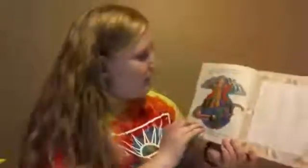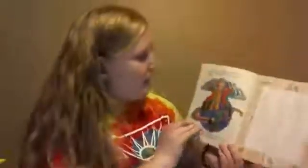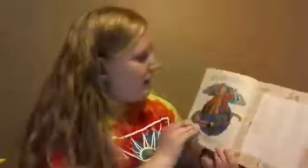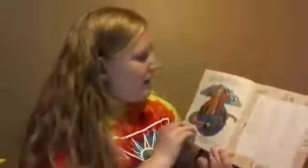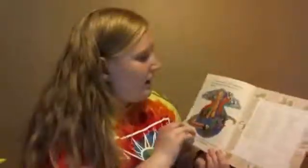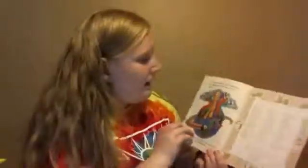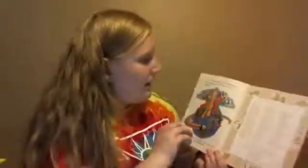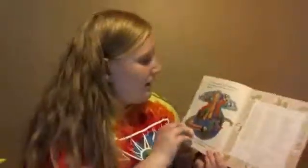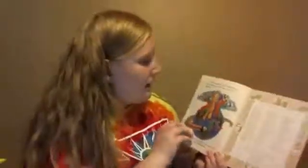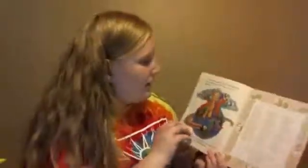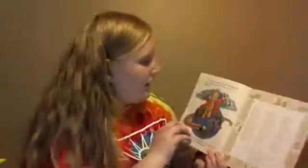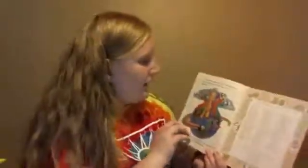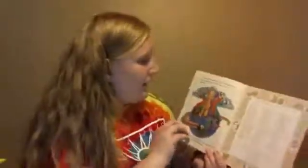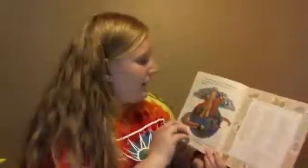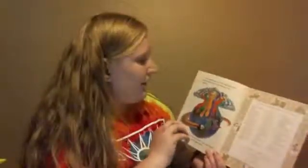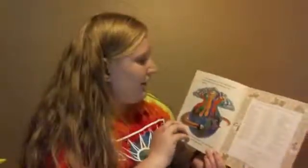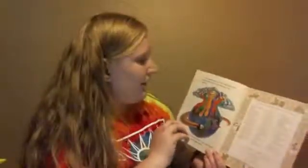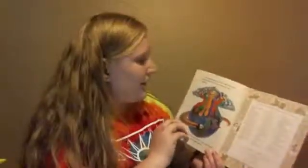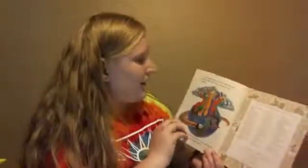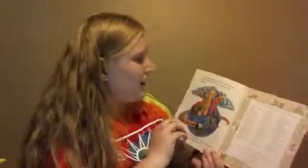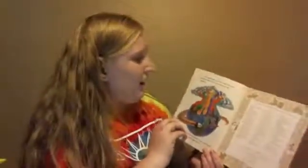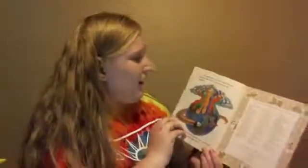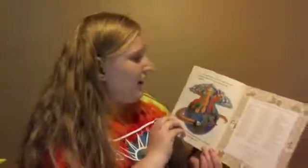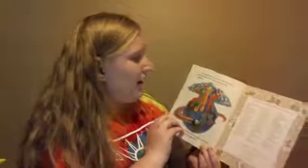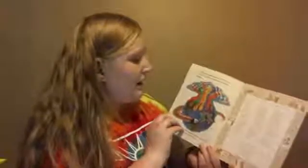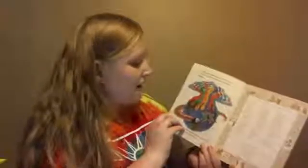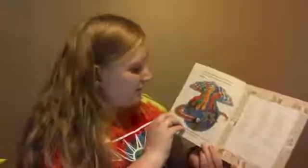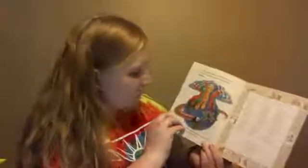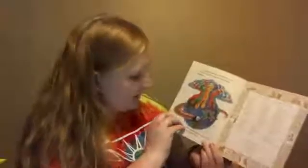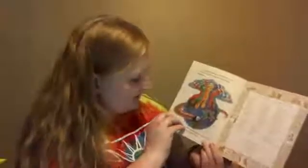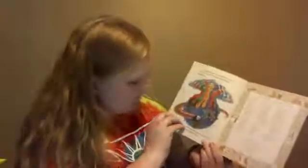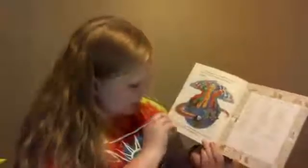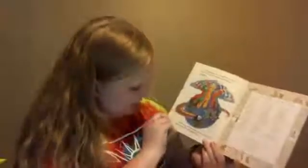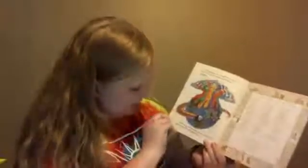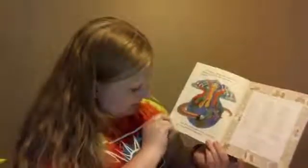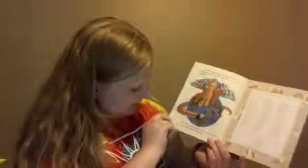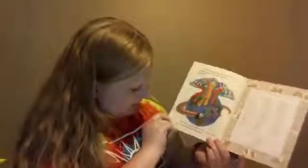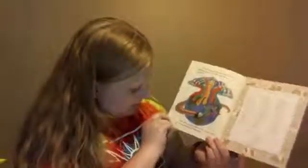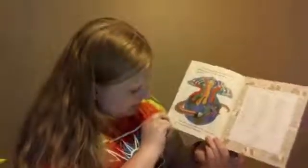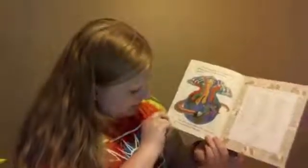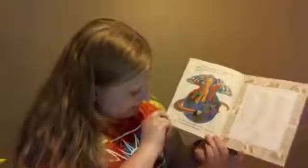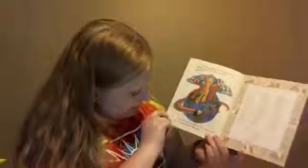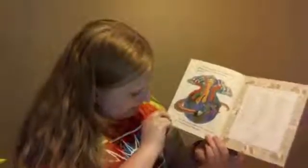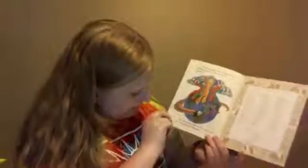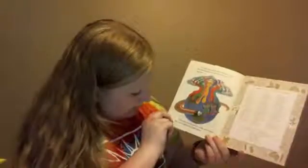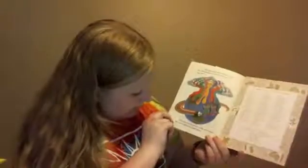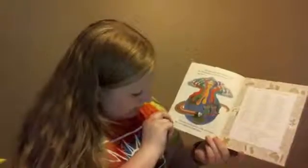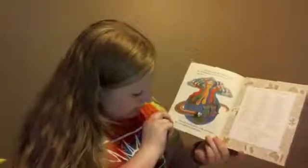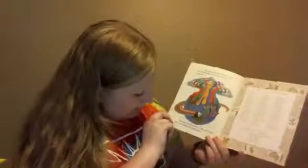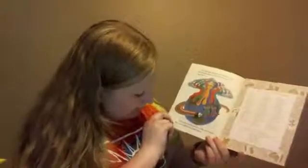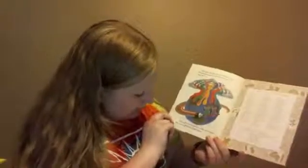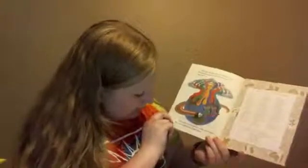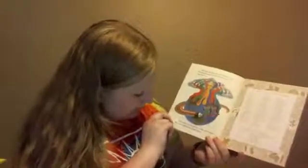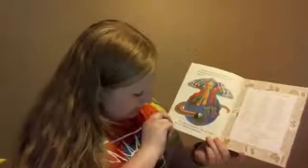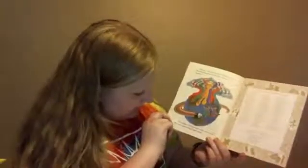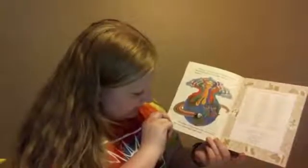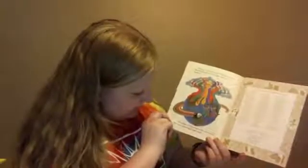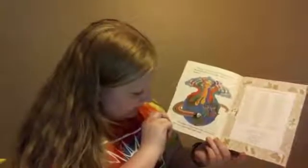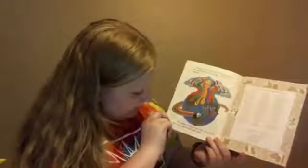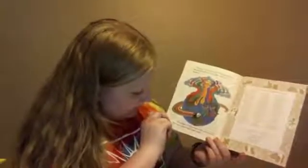pouncy, they knocked over the buckets and all the colors ran together. There were all the colors in the